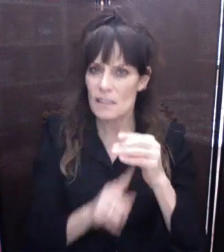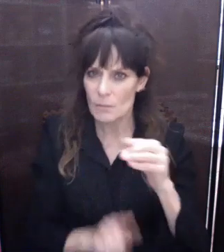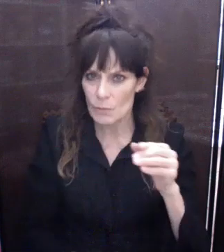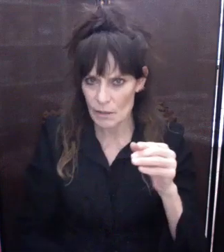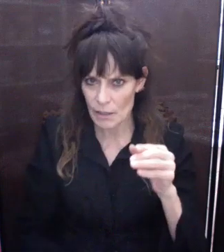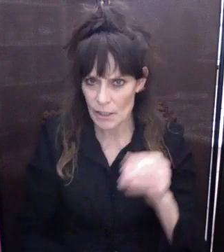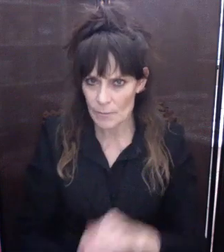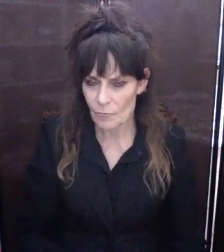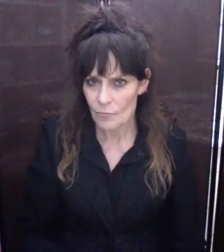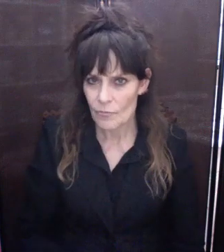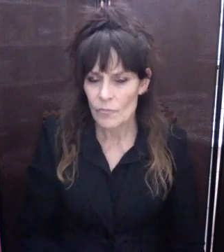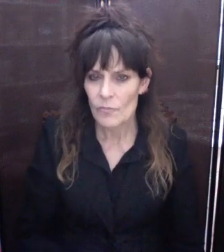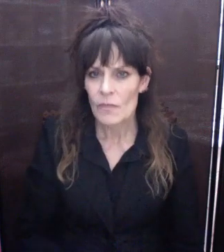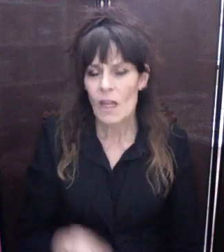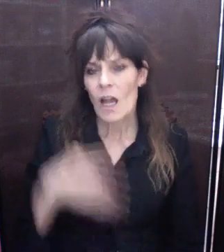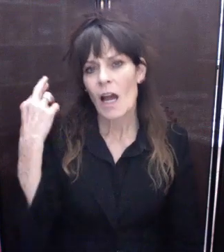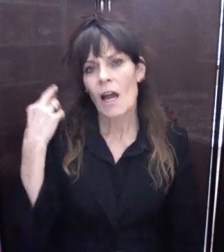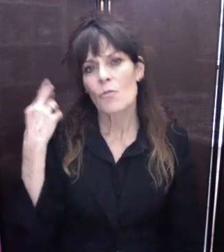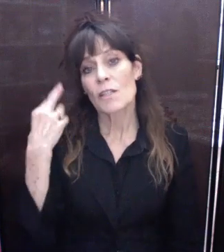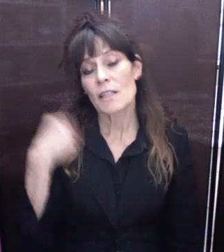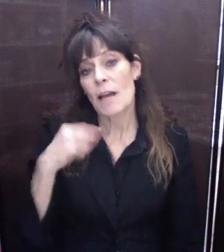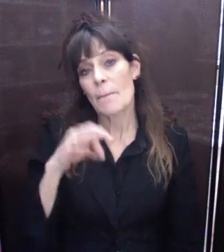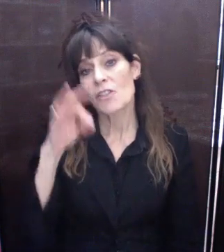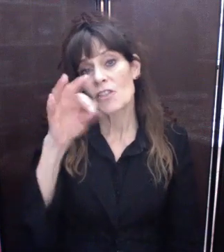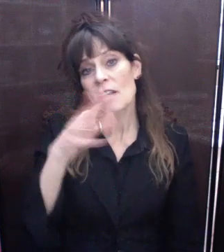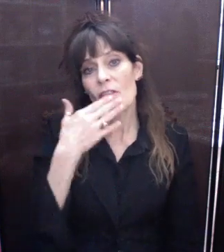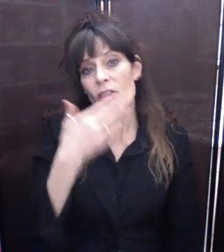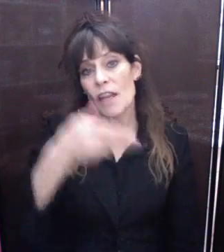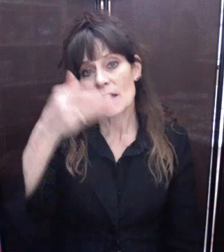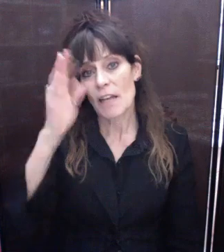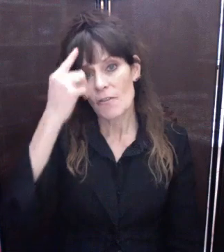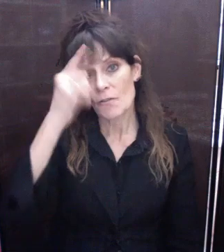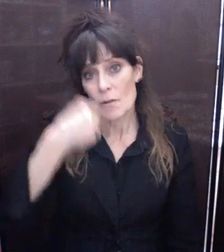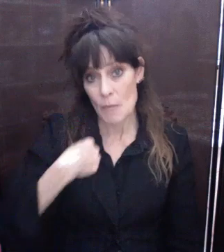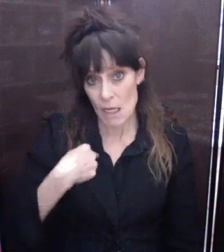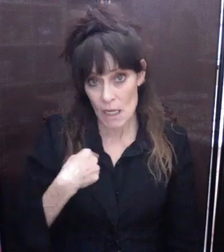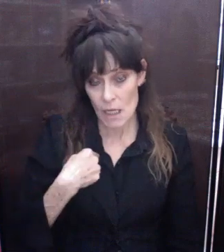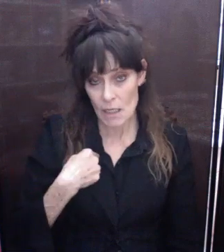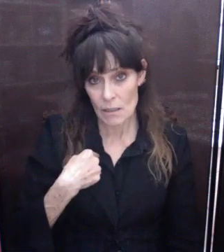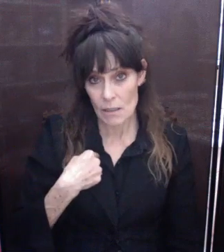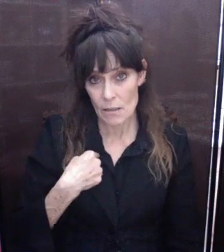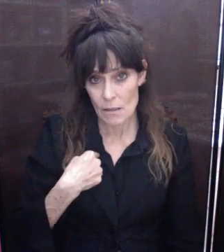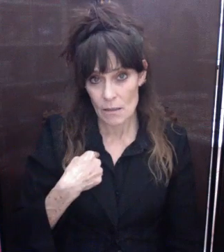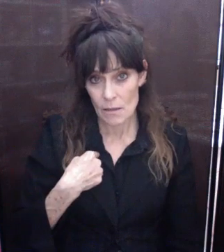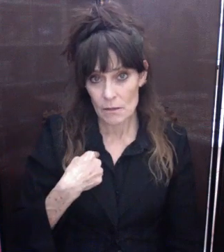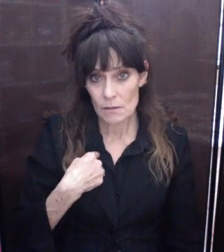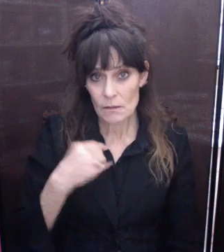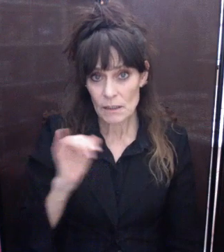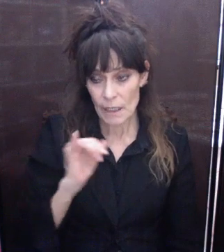And the only reason I mentioned that is because, thank God, for a guy like me, a guy like Tom B was still willing